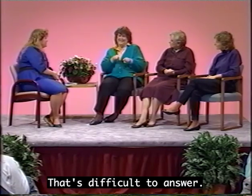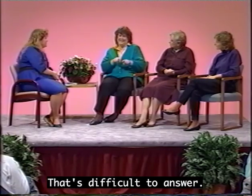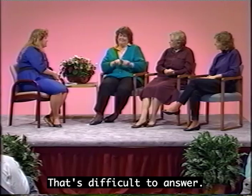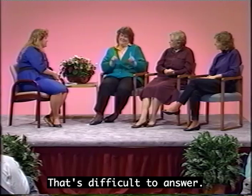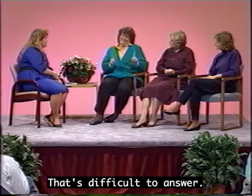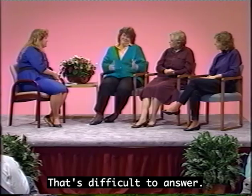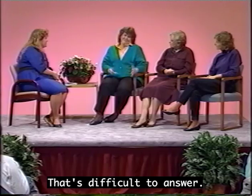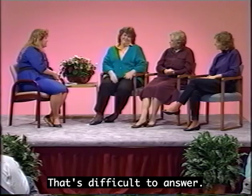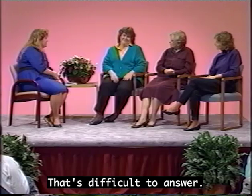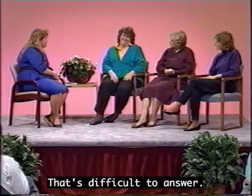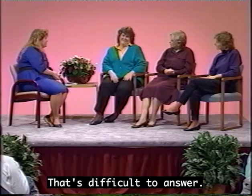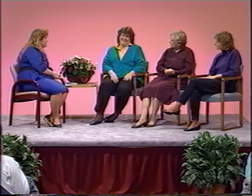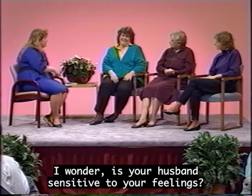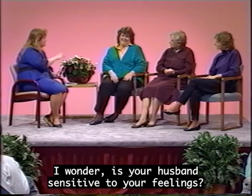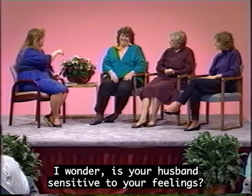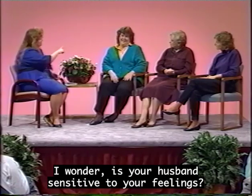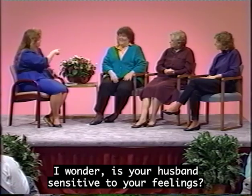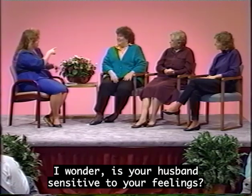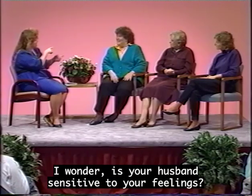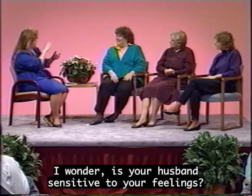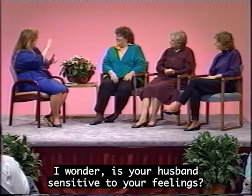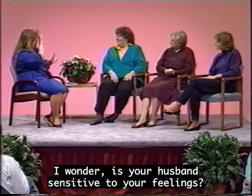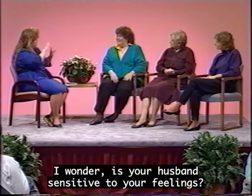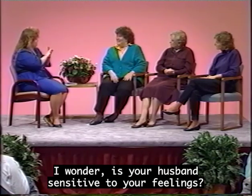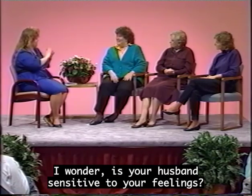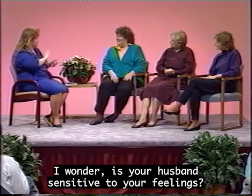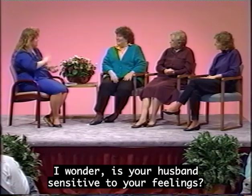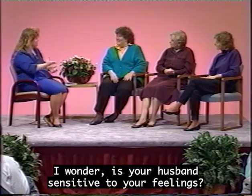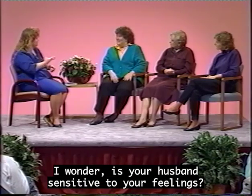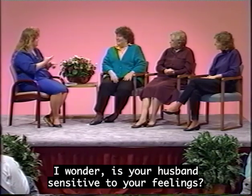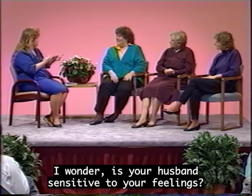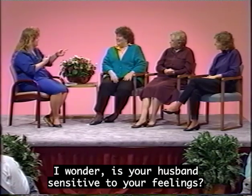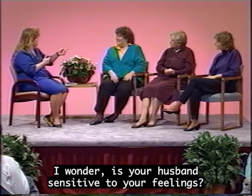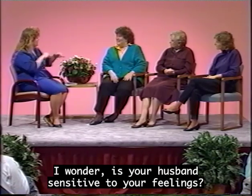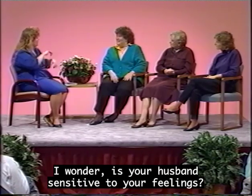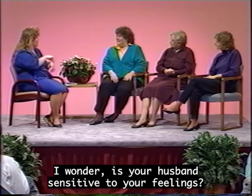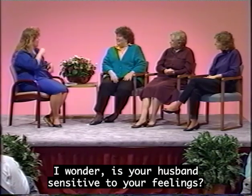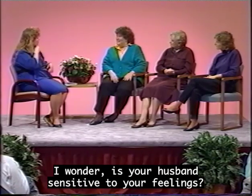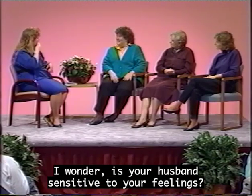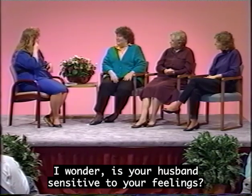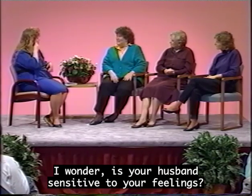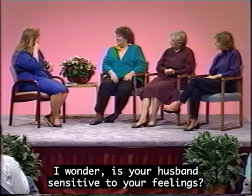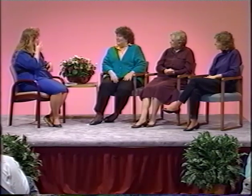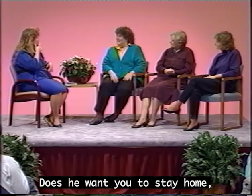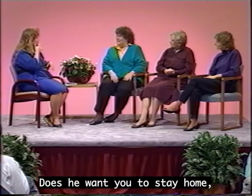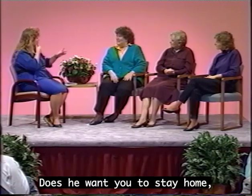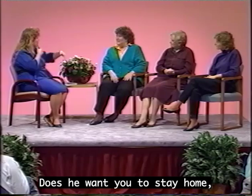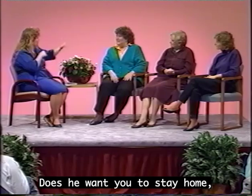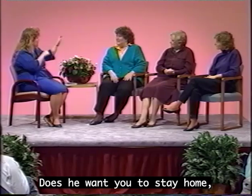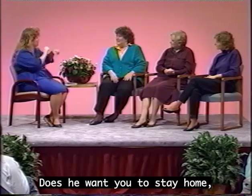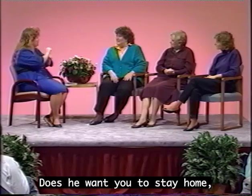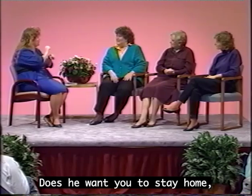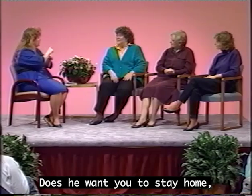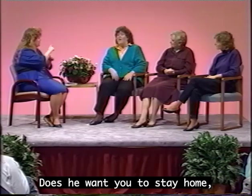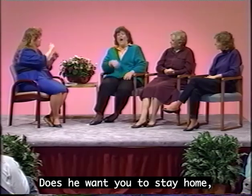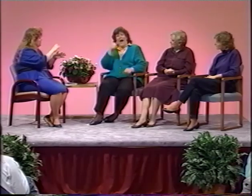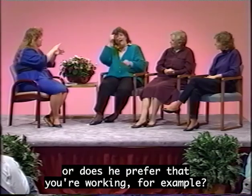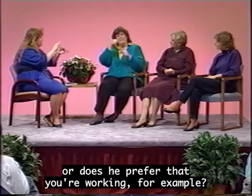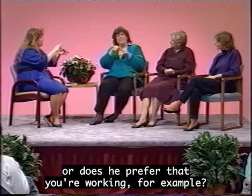That's difficult to answer. I wonder, is your husband sensitive to your feelings? Does he want you to stay home, or does he